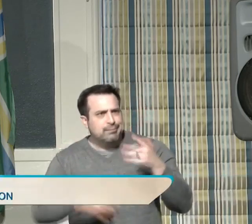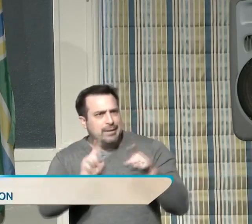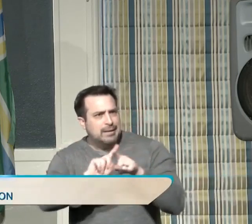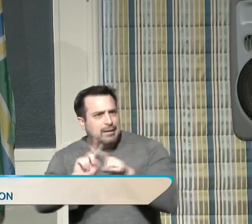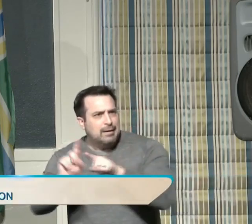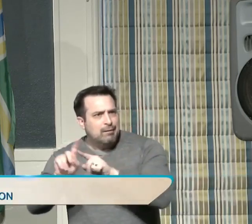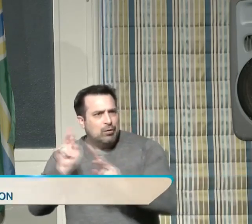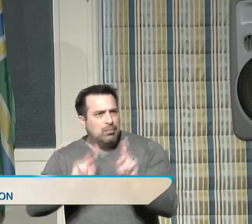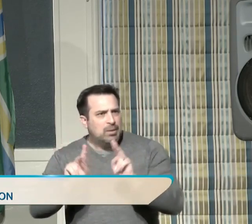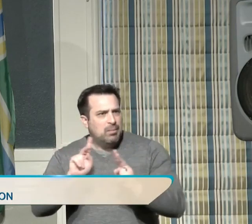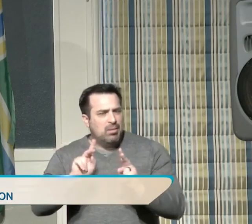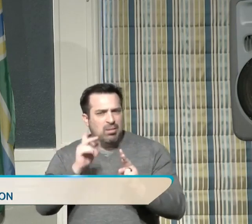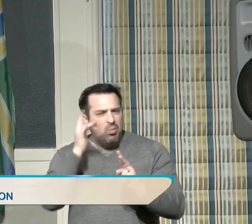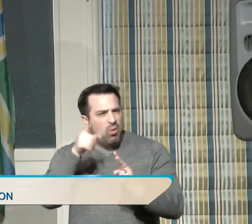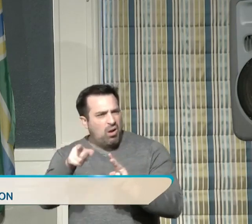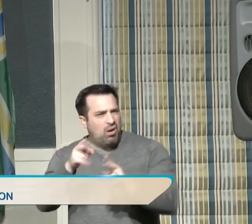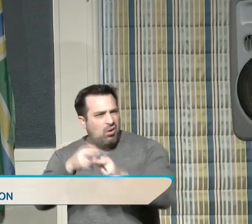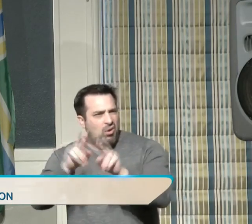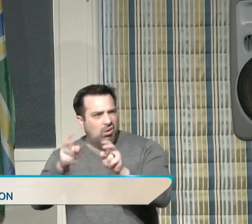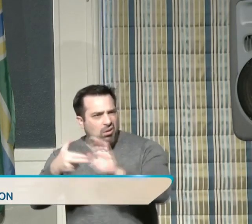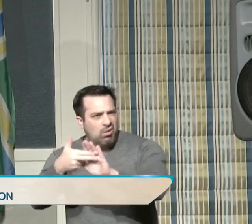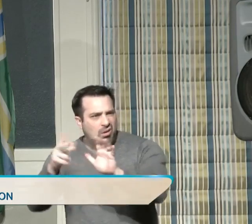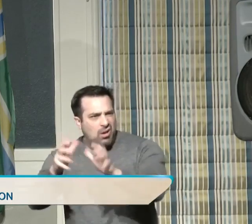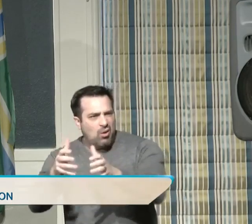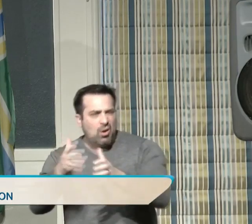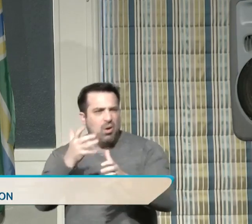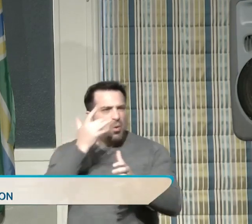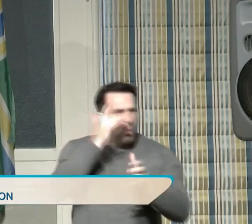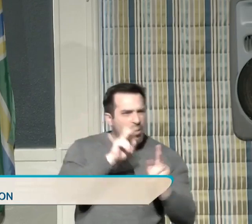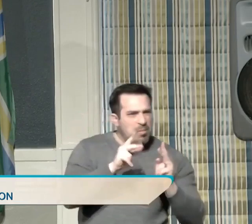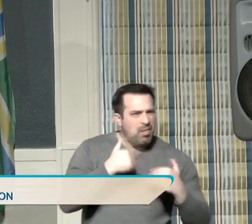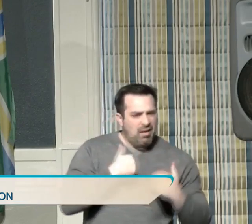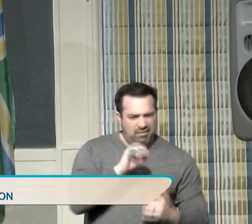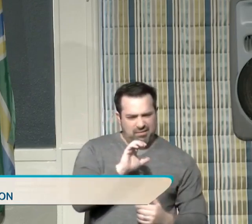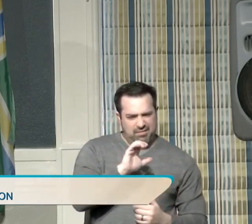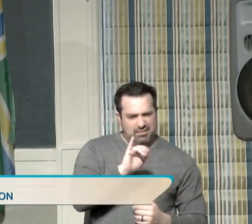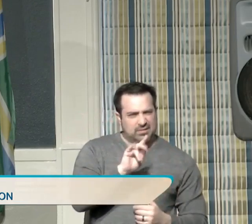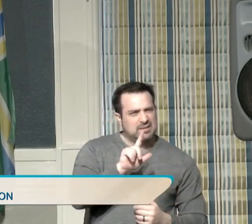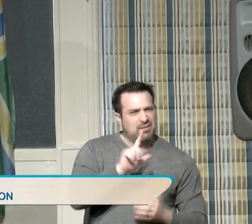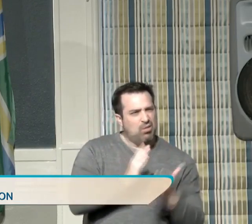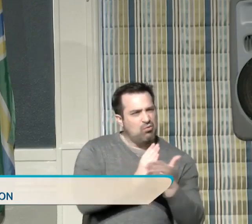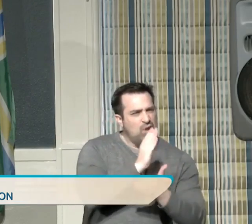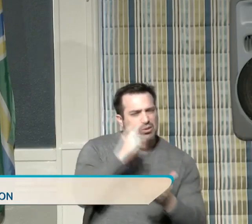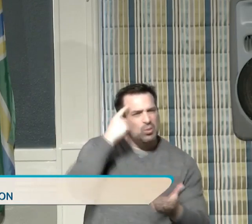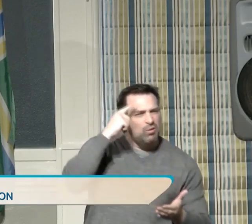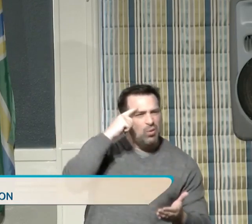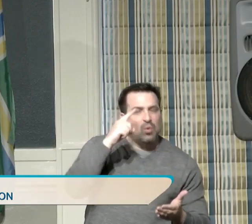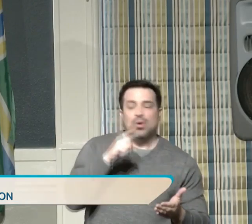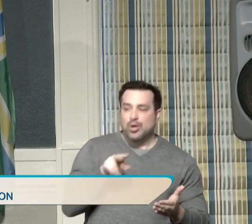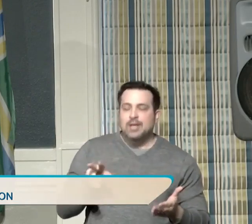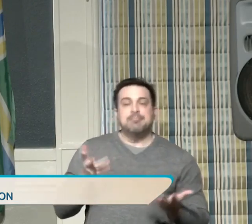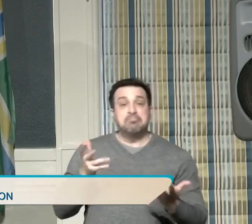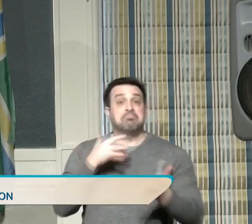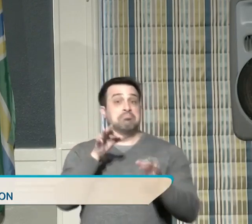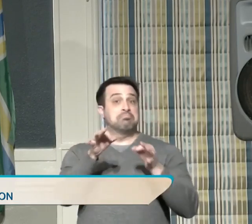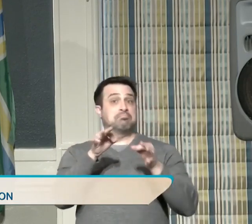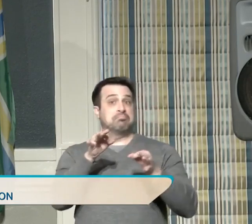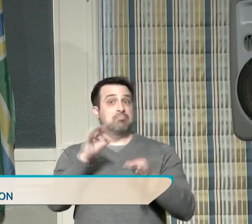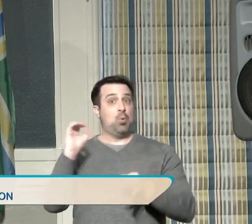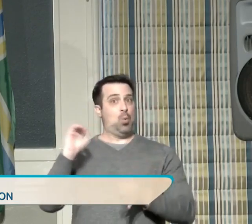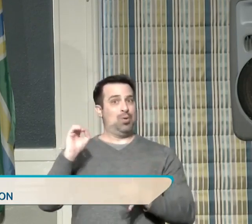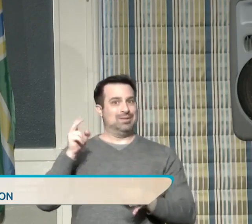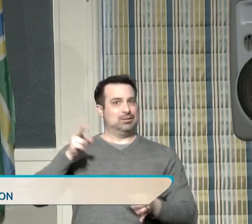is that a category, and why do people have civil rights? And I can take us back into Oregon's own history just